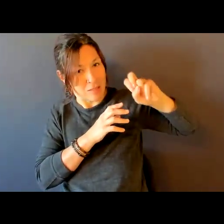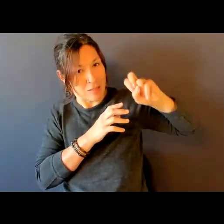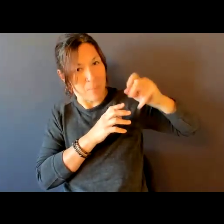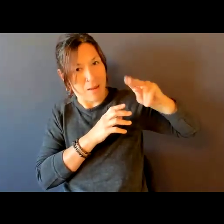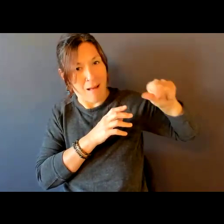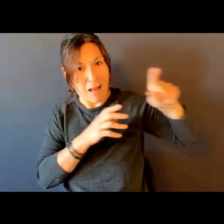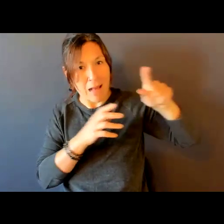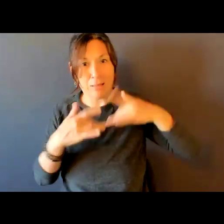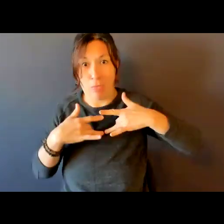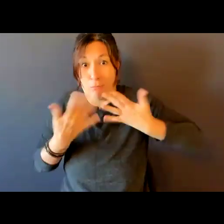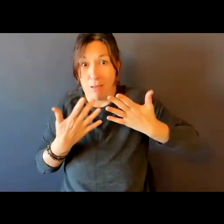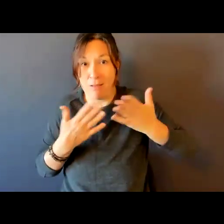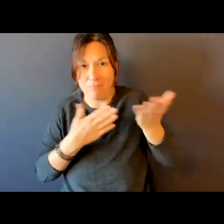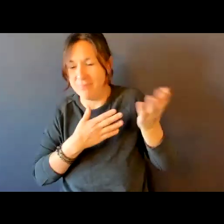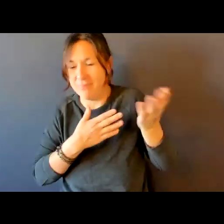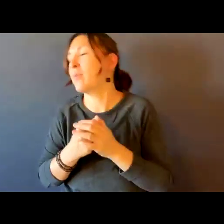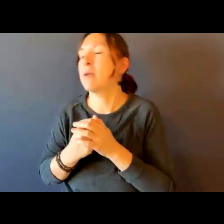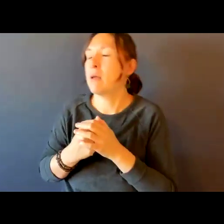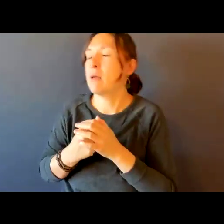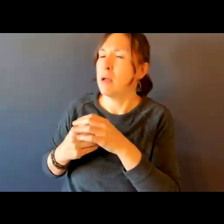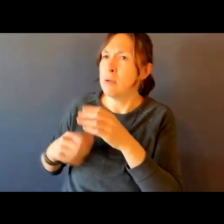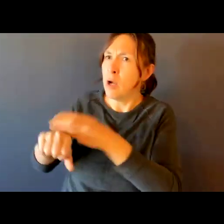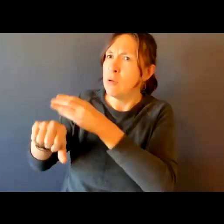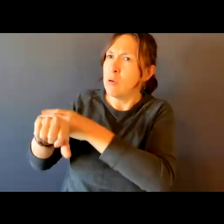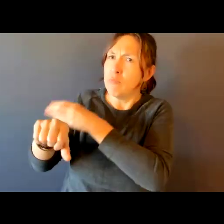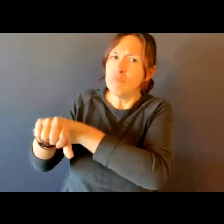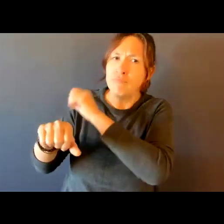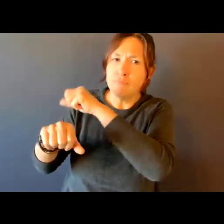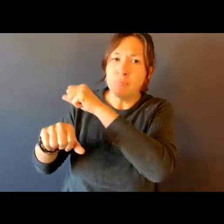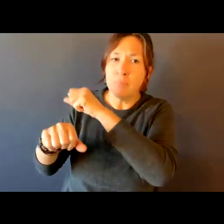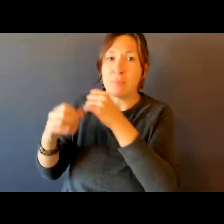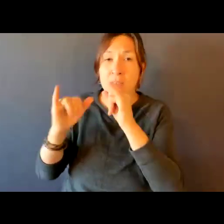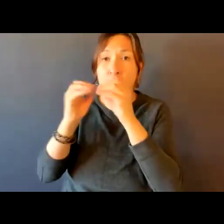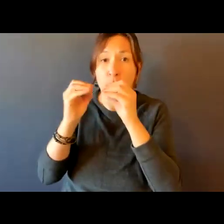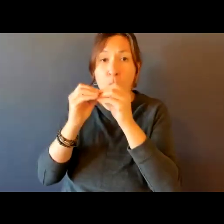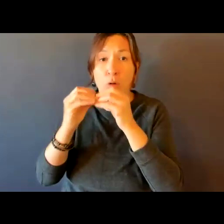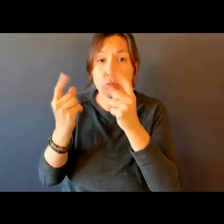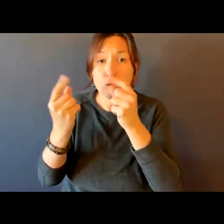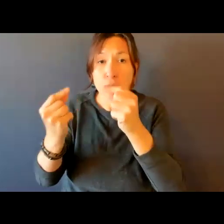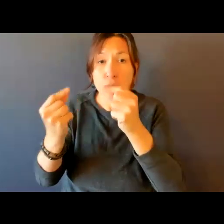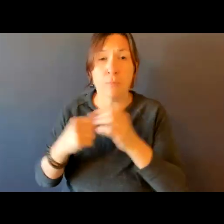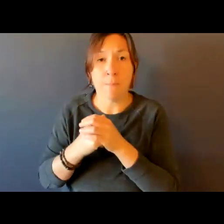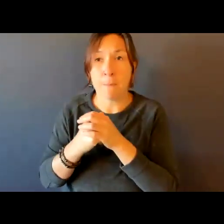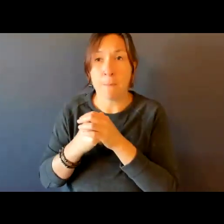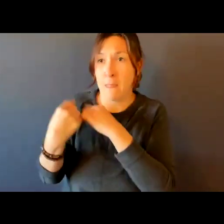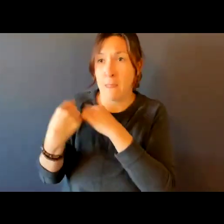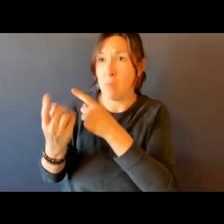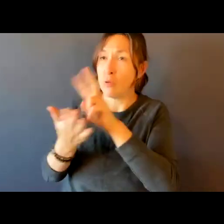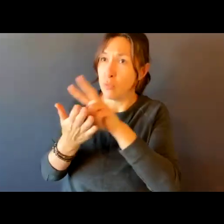We are making progress, but we know we still have work to do. Over the past 2